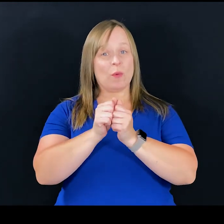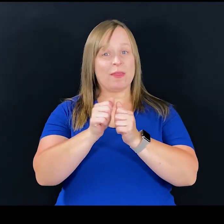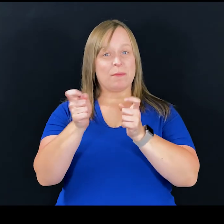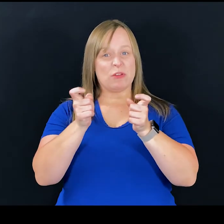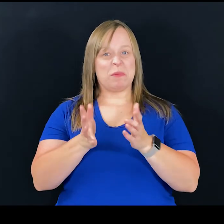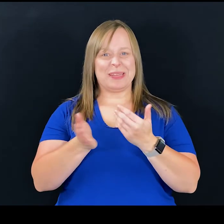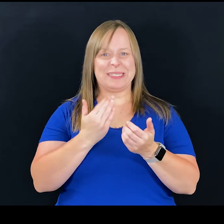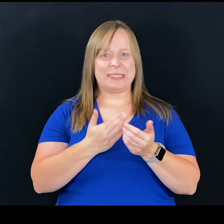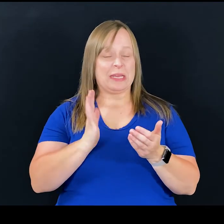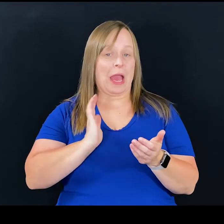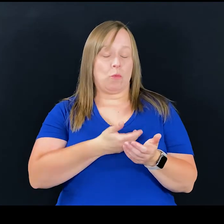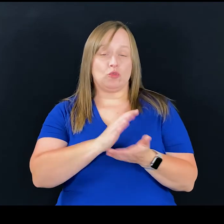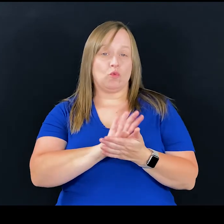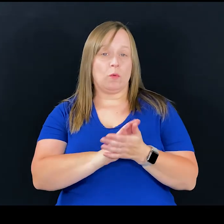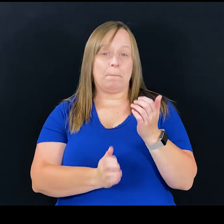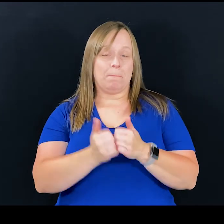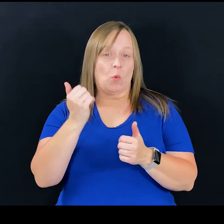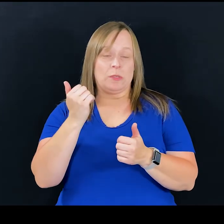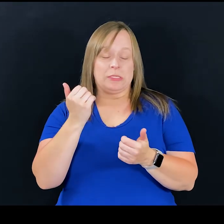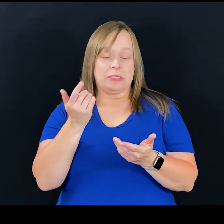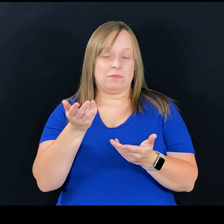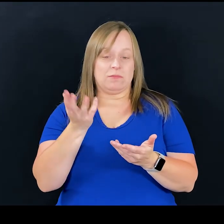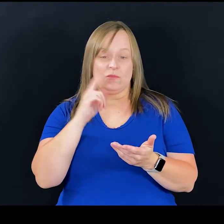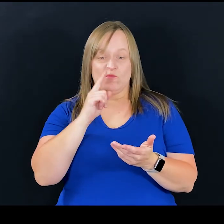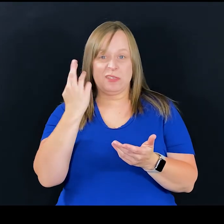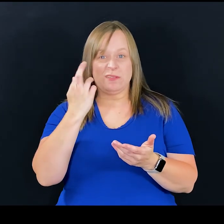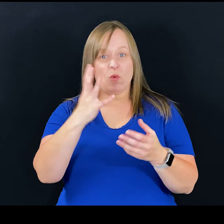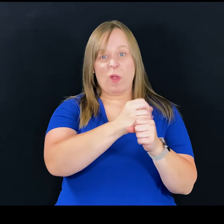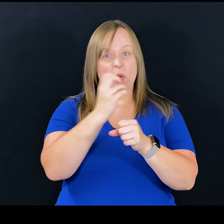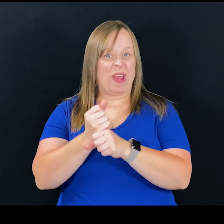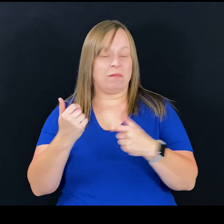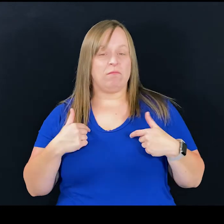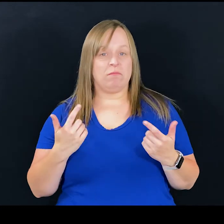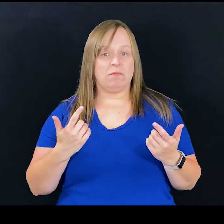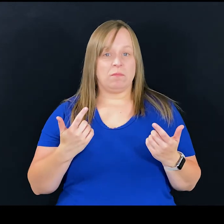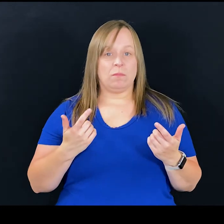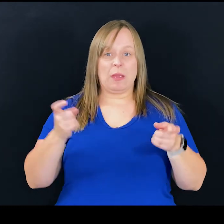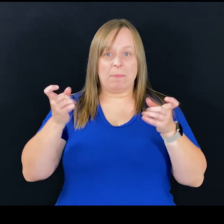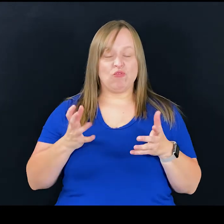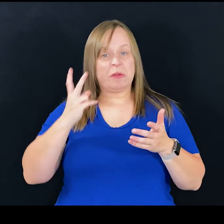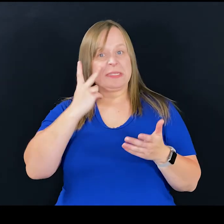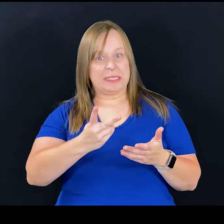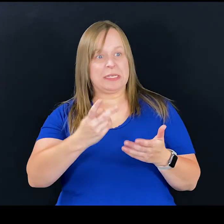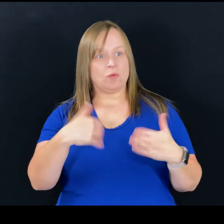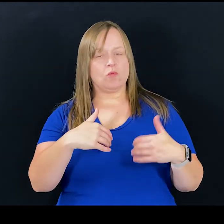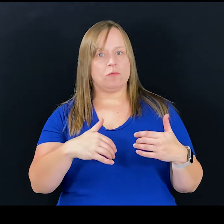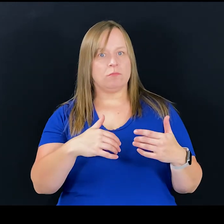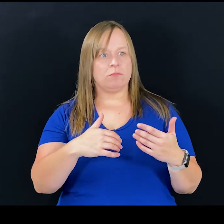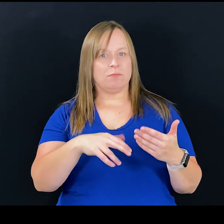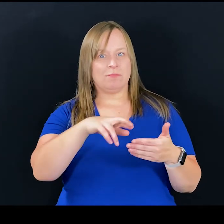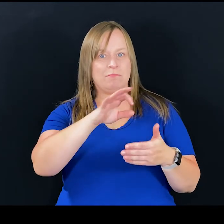Working with administration was very easy at our school, mostly because it's a win-win once an administrator sees